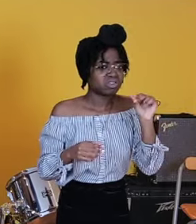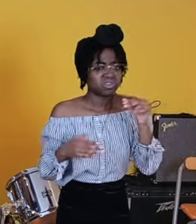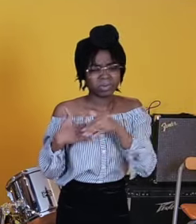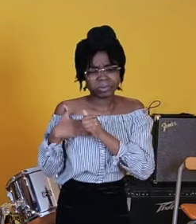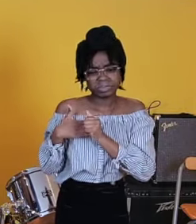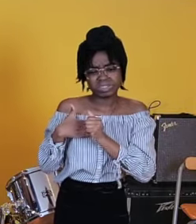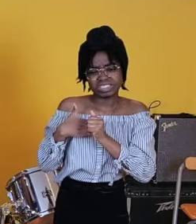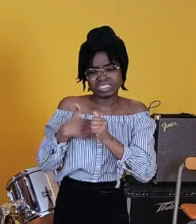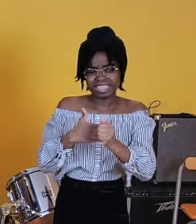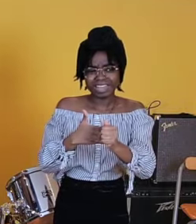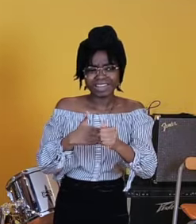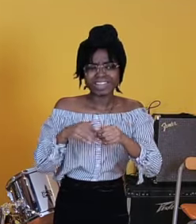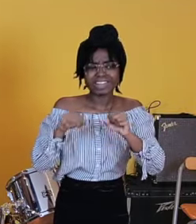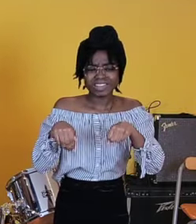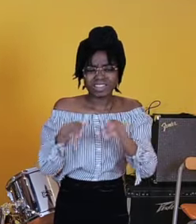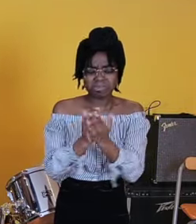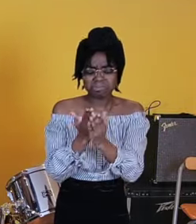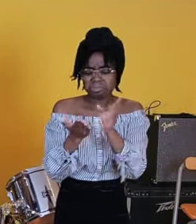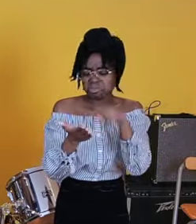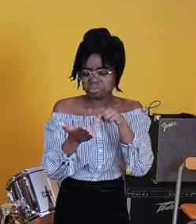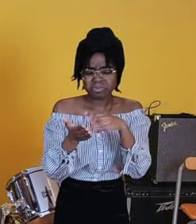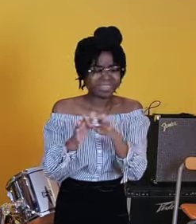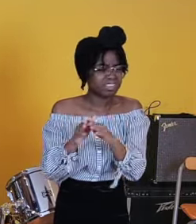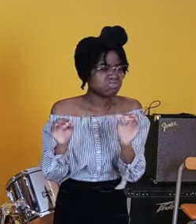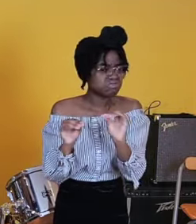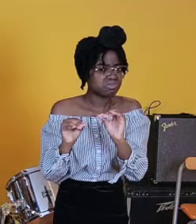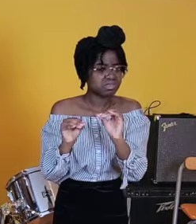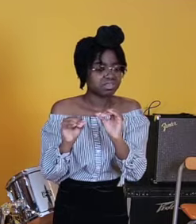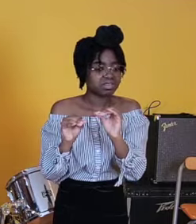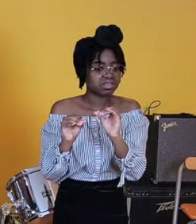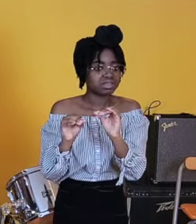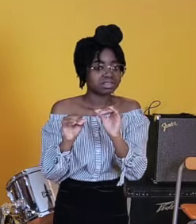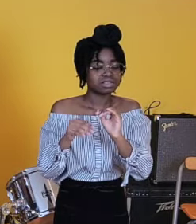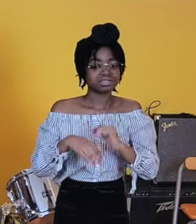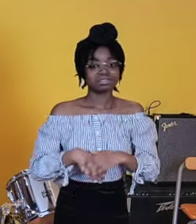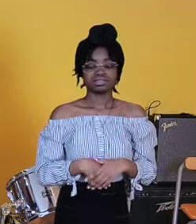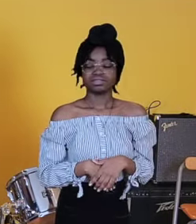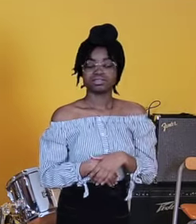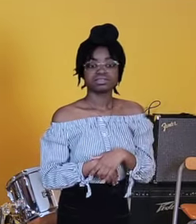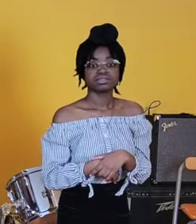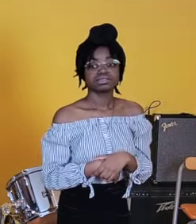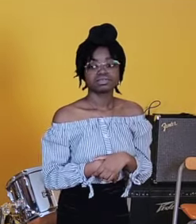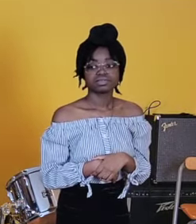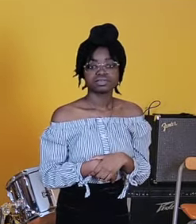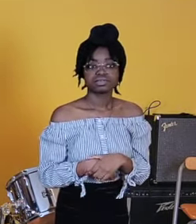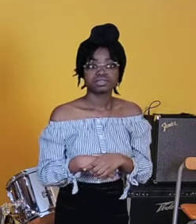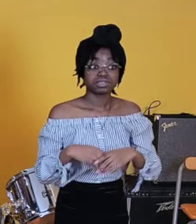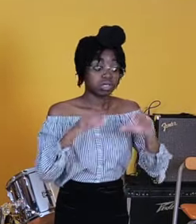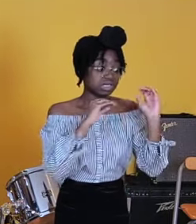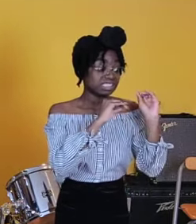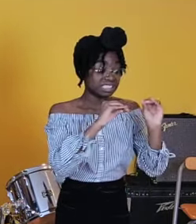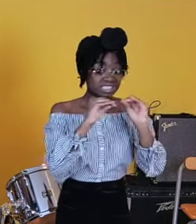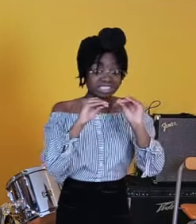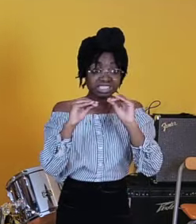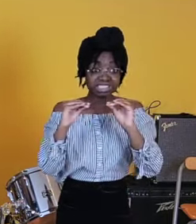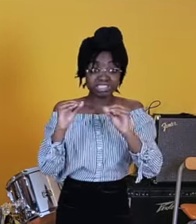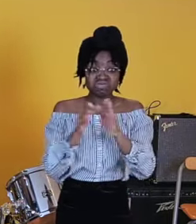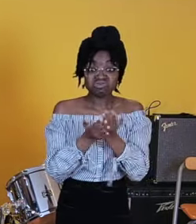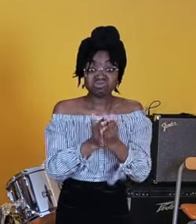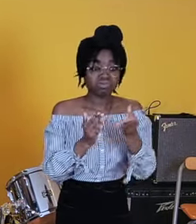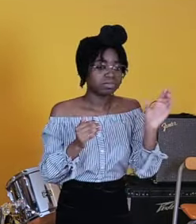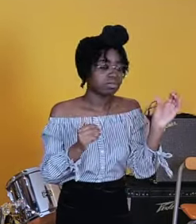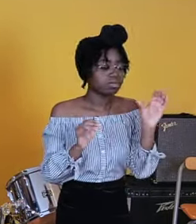There was no guideline or book that he could consult and say, oh, this is how to be a father. See, no instruction manual. As a matter of